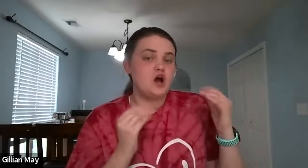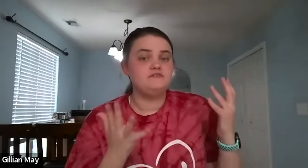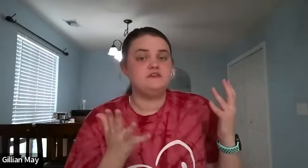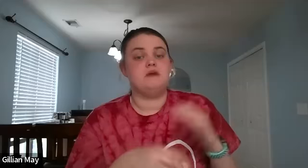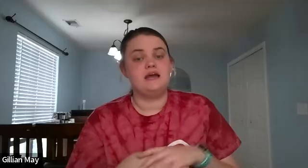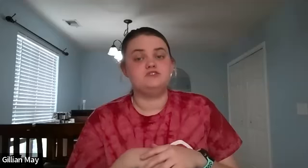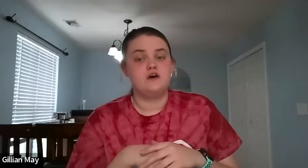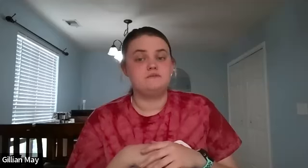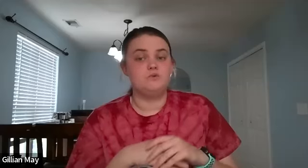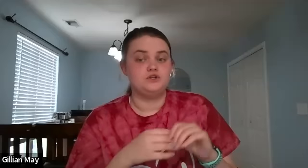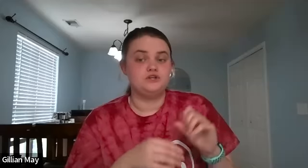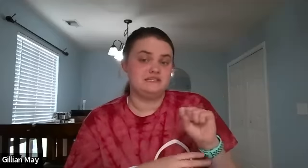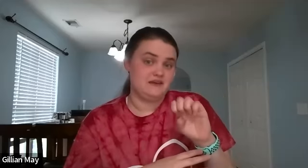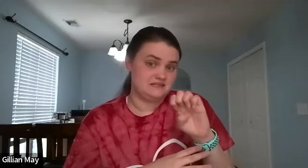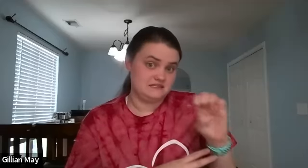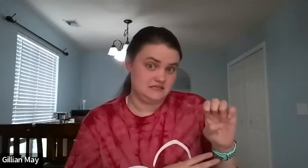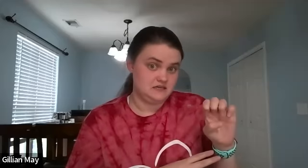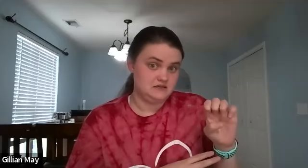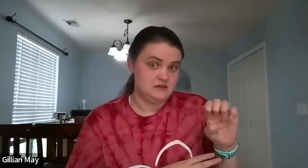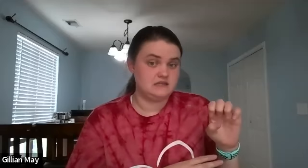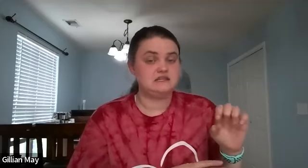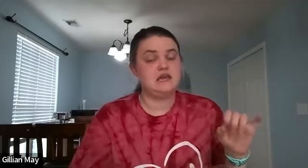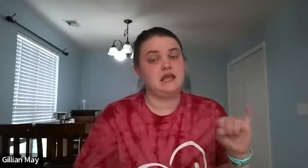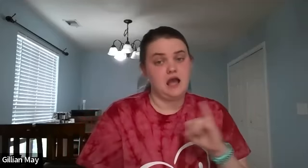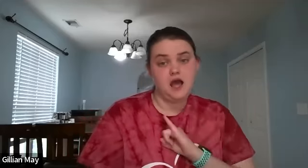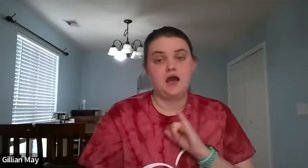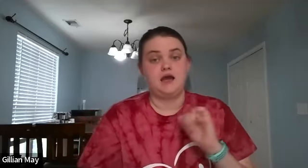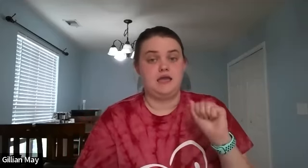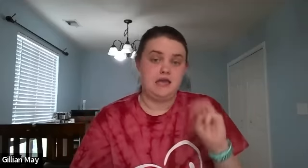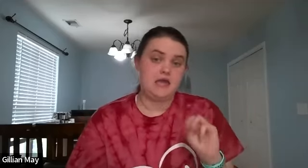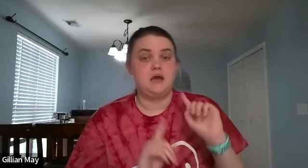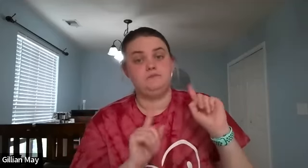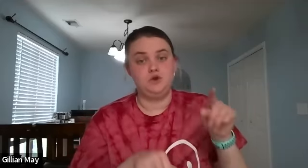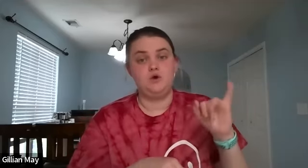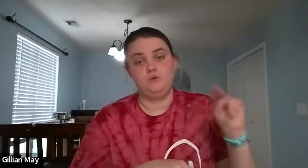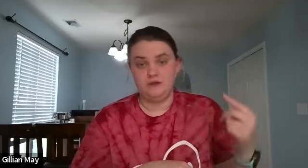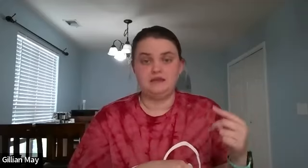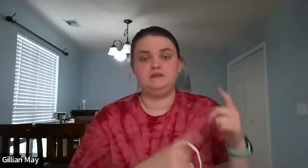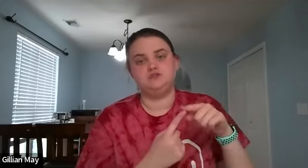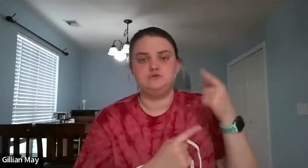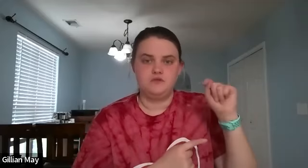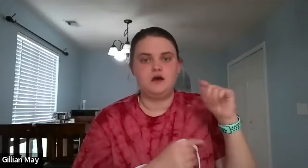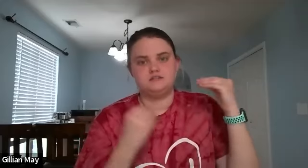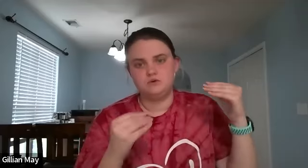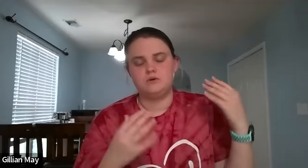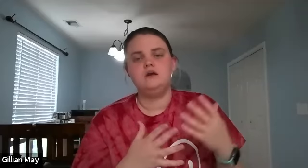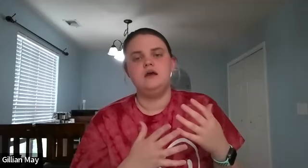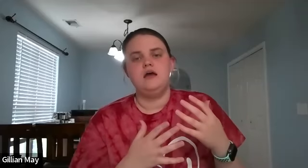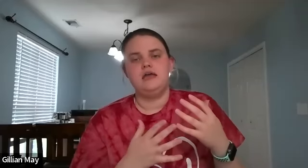taught them might have taught them more using that C and saying, I am going to the store,